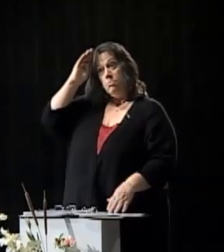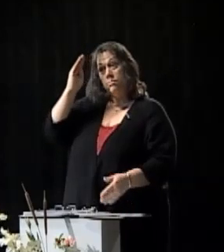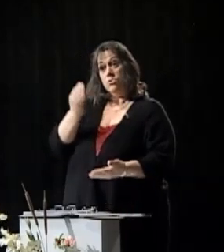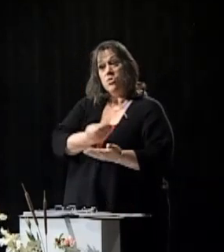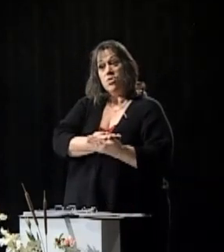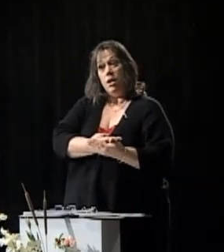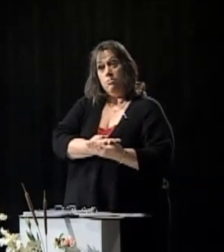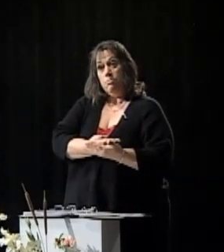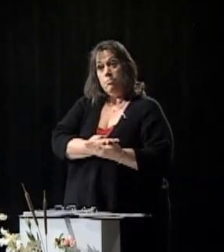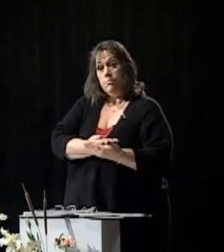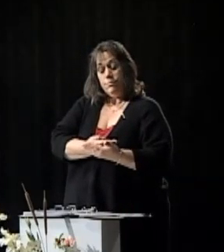Son.